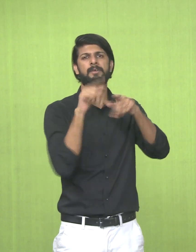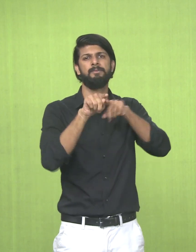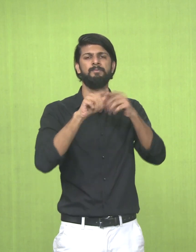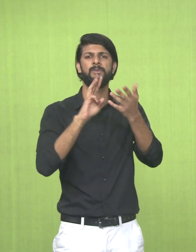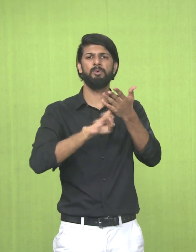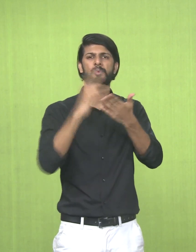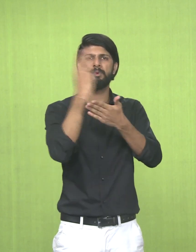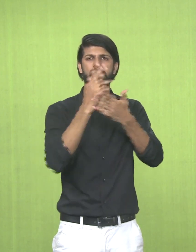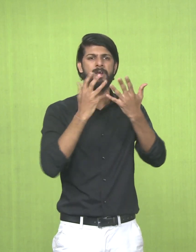Gallery,